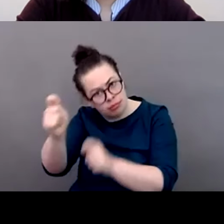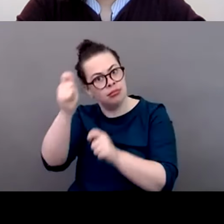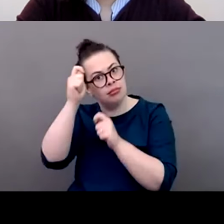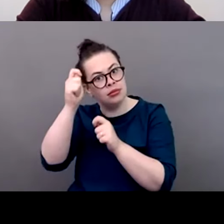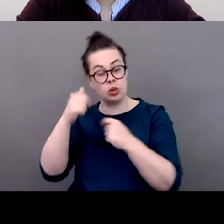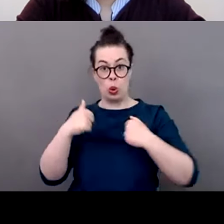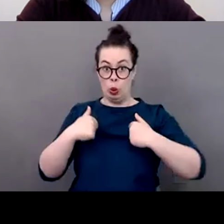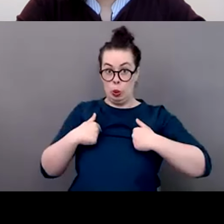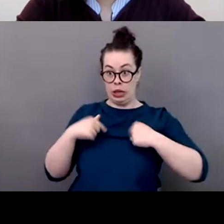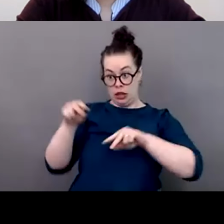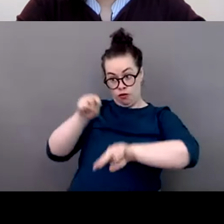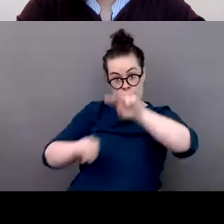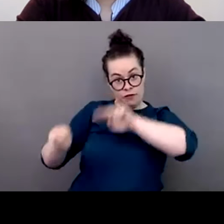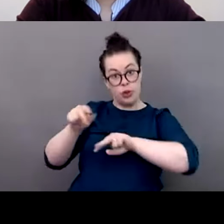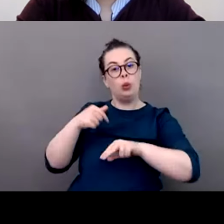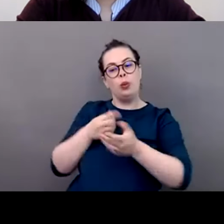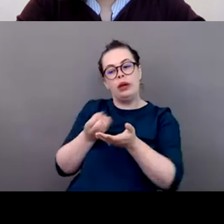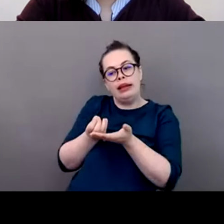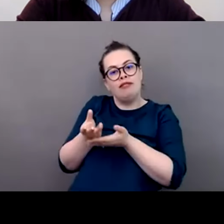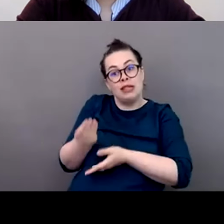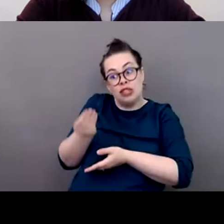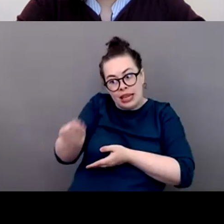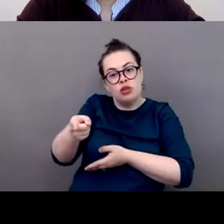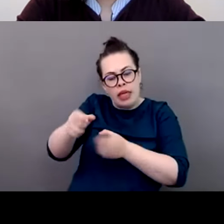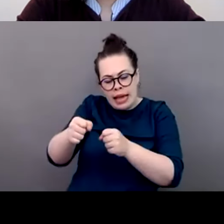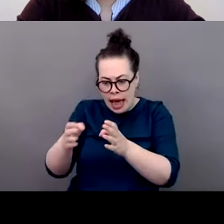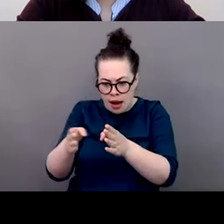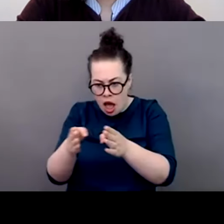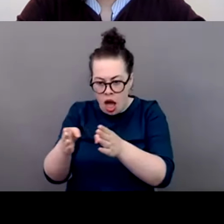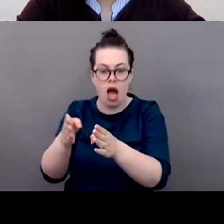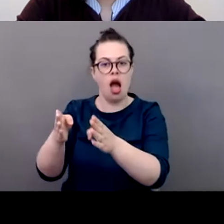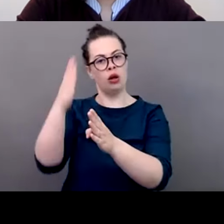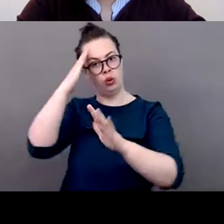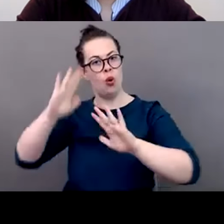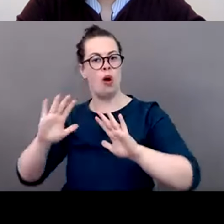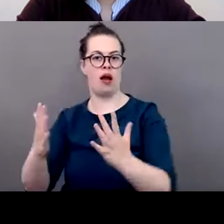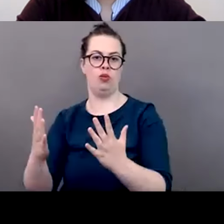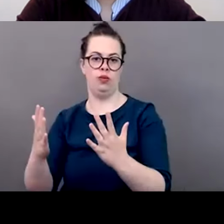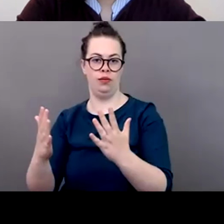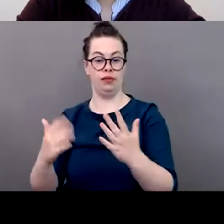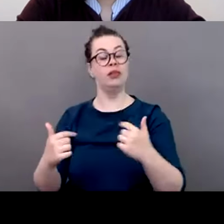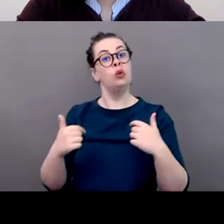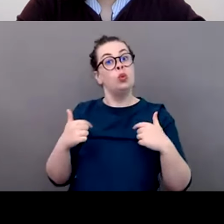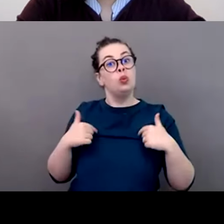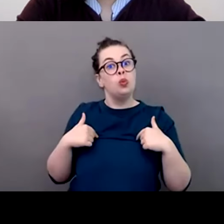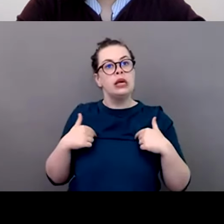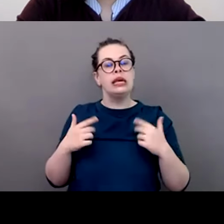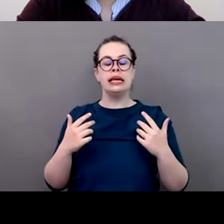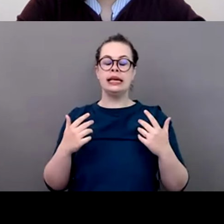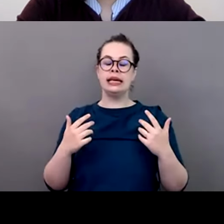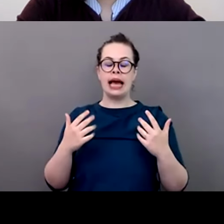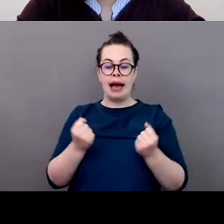would be important for the CRPD committee, because the CRPD committee uses a lot of